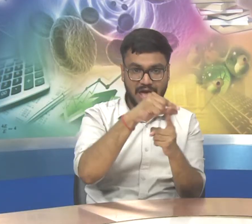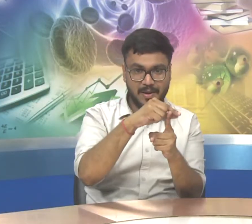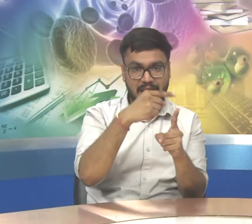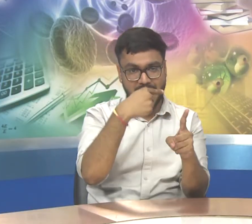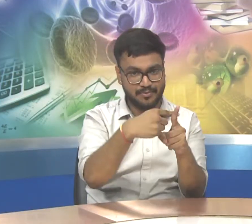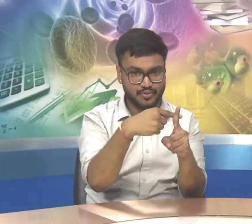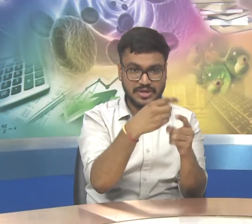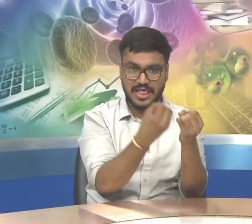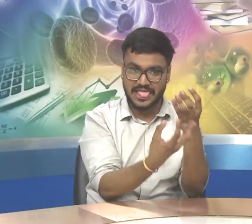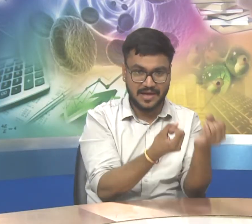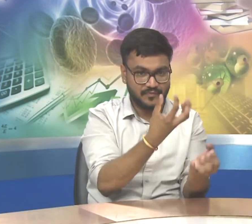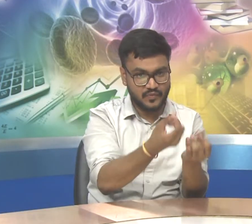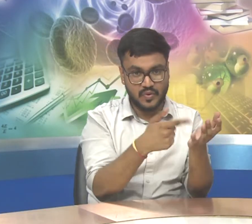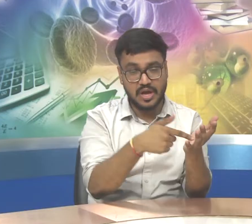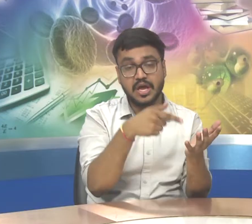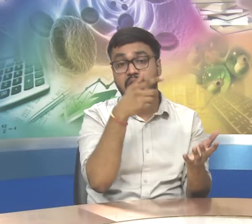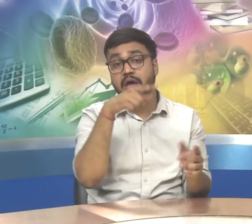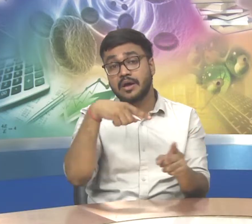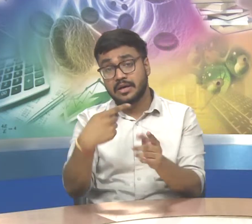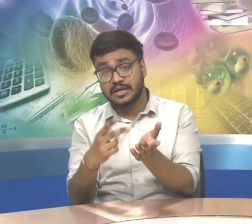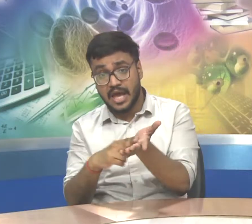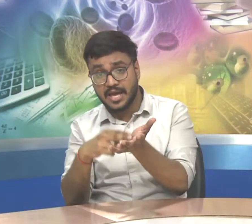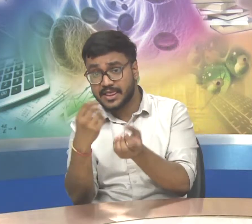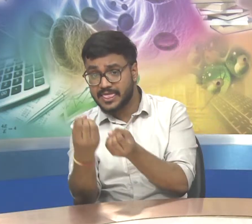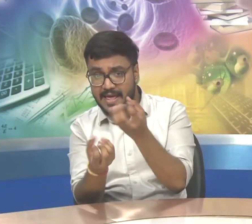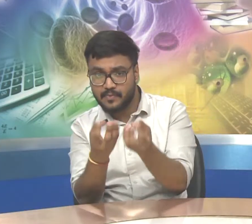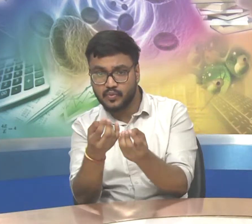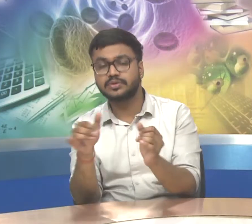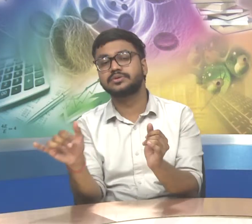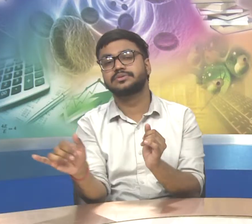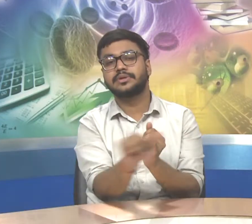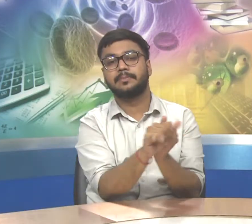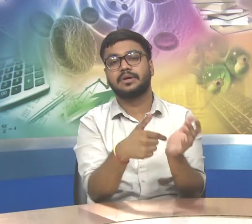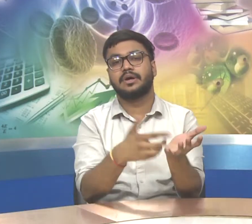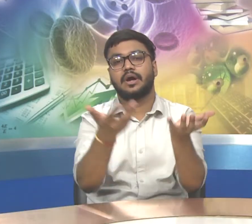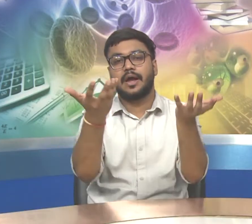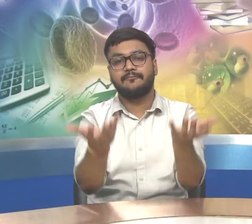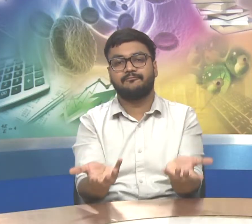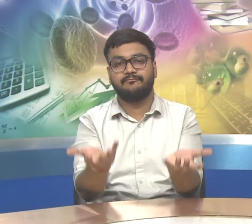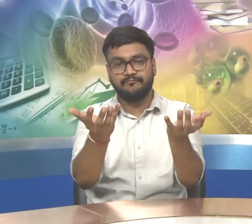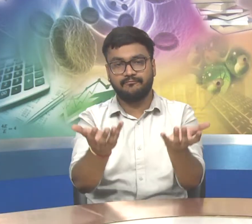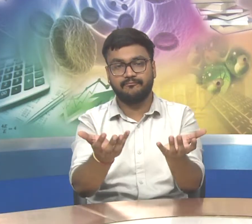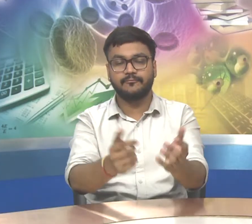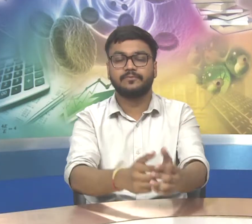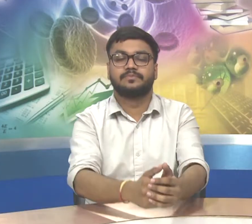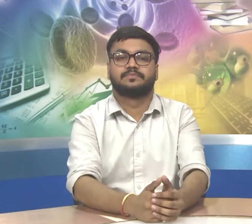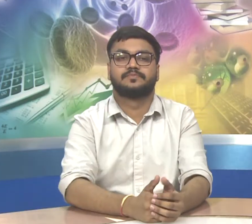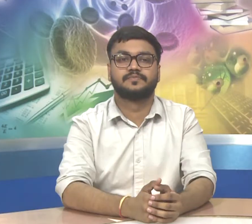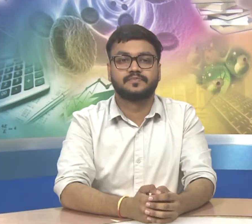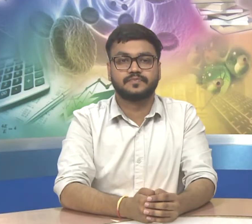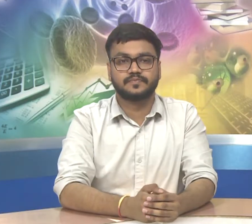So we can get the mass of nucleus through adding the protons and neutrons.